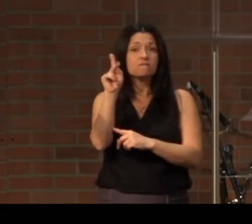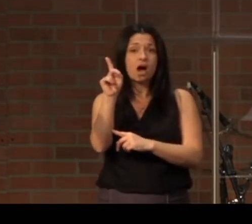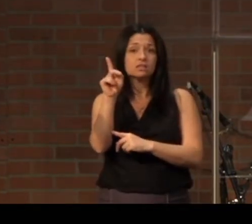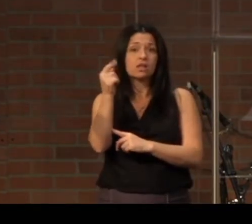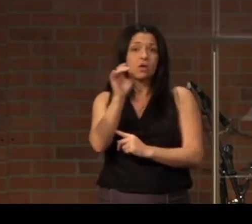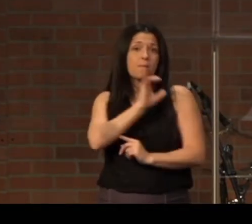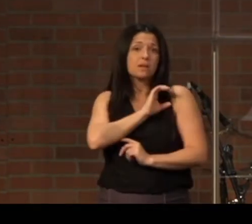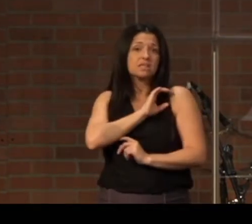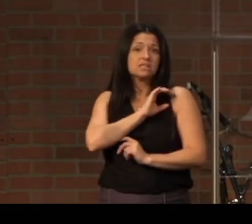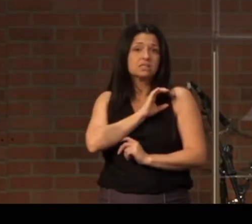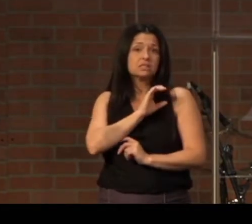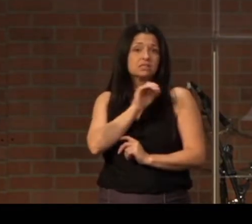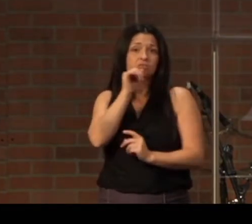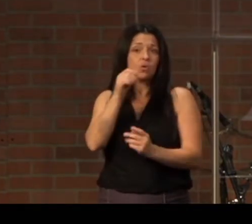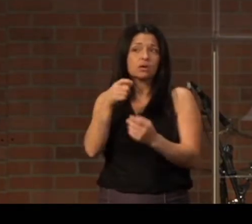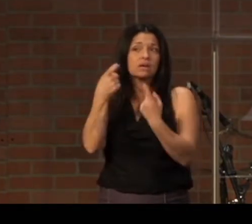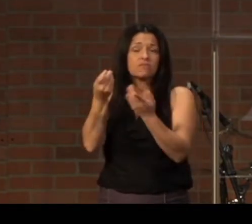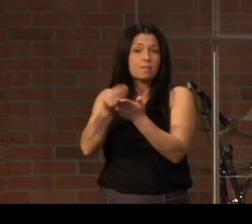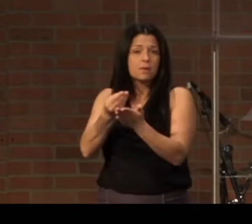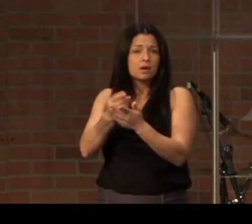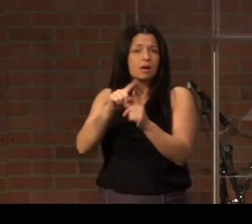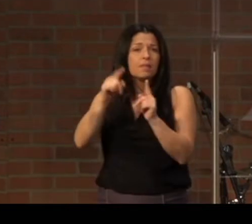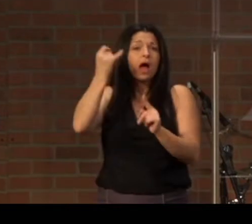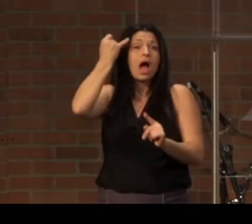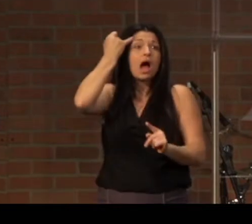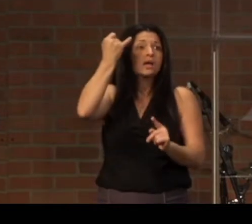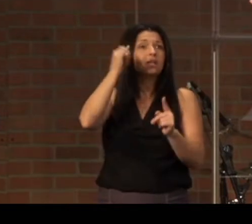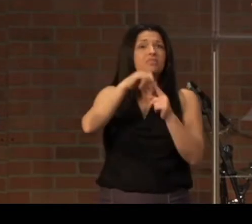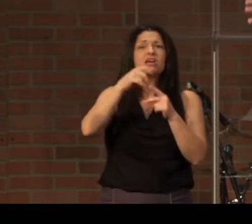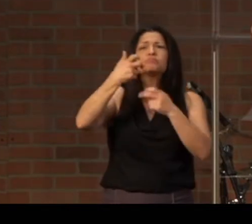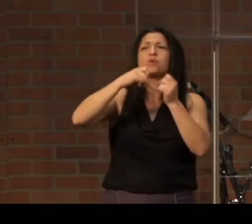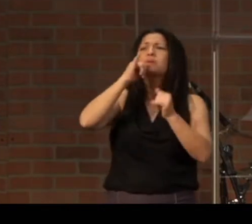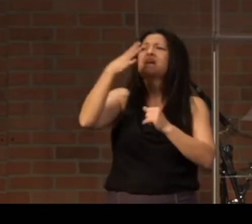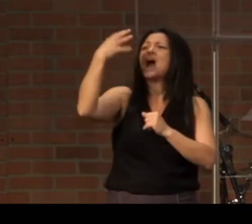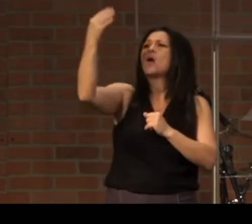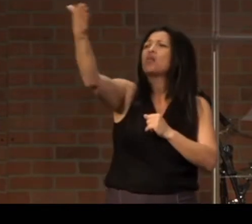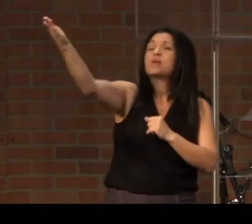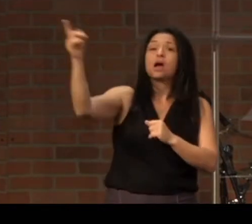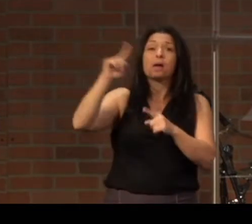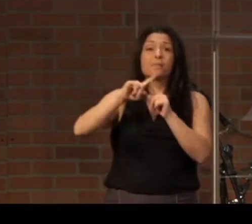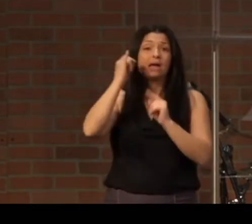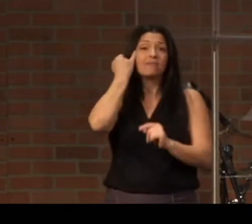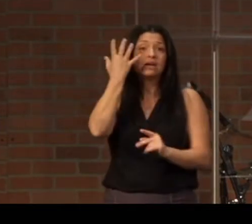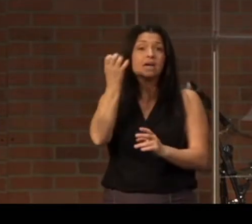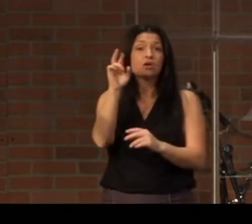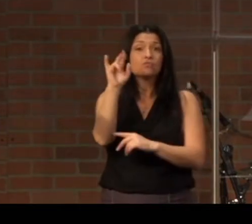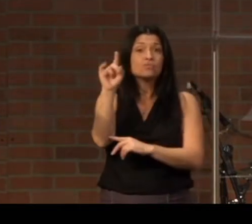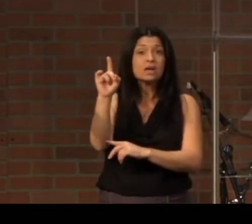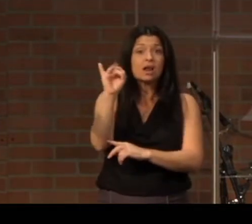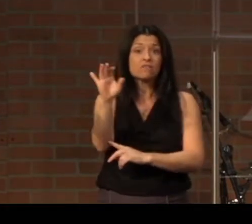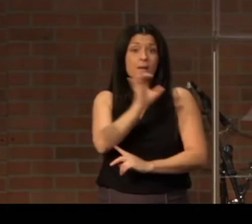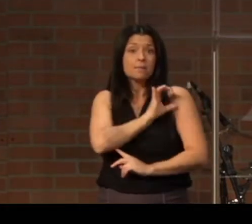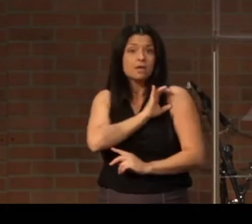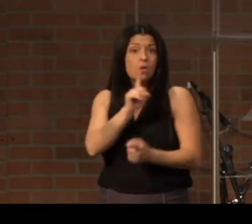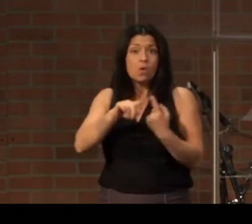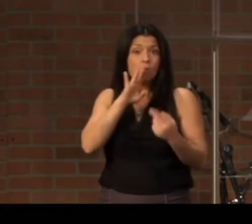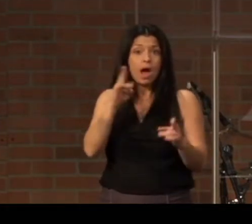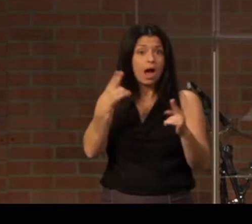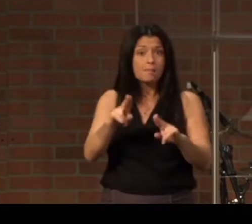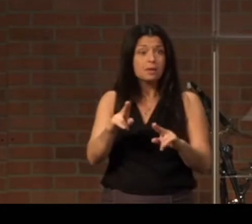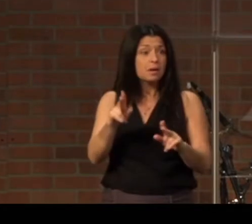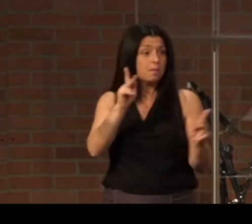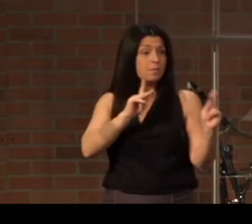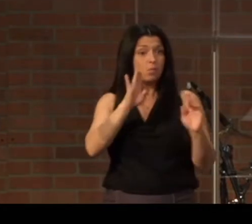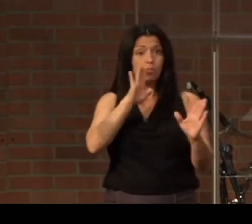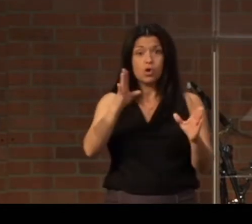are. But the idea that the problem is out there, that if we just get rid of the police, it would lead to what? It would lead to human flourishing. The